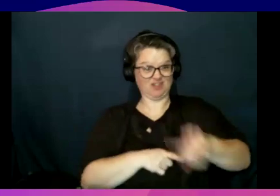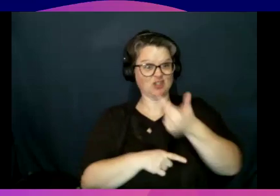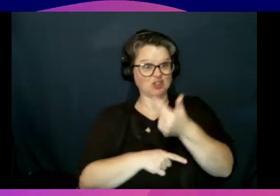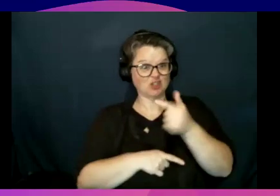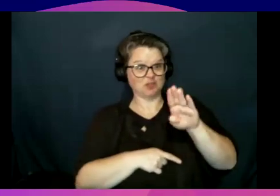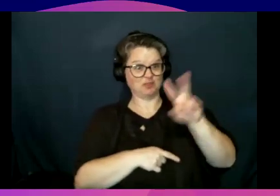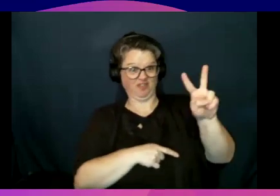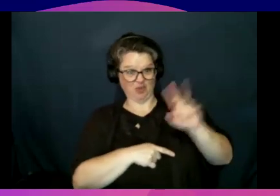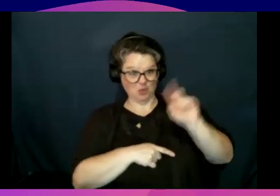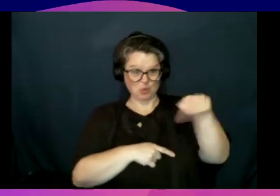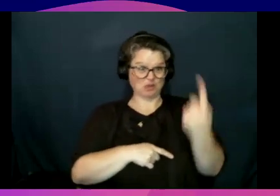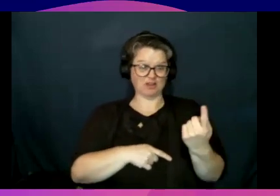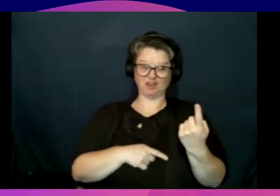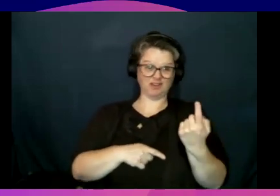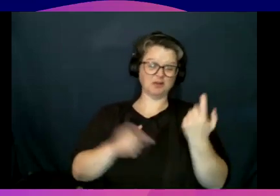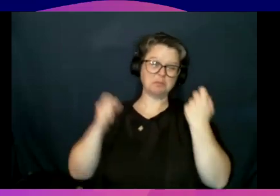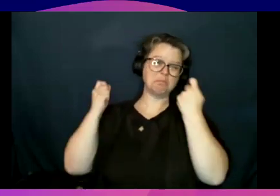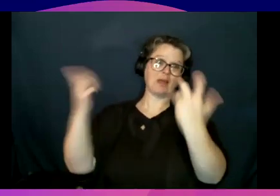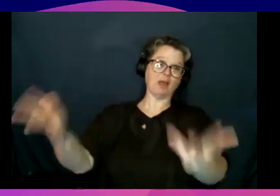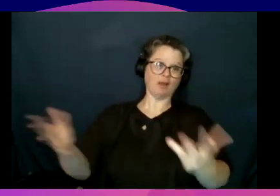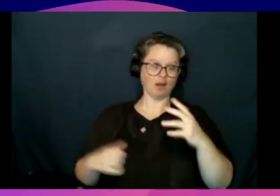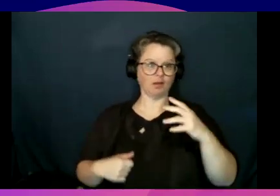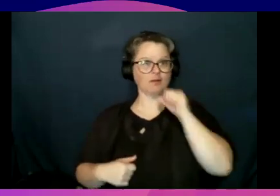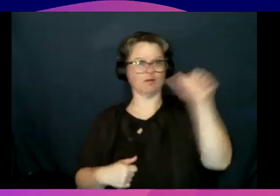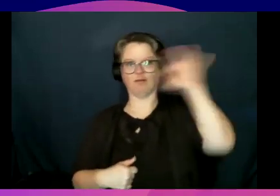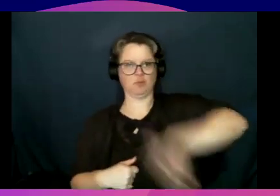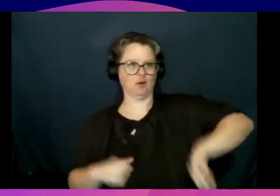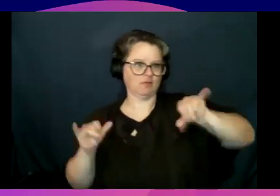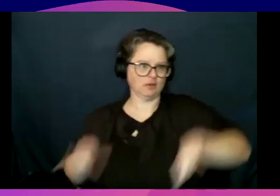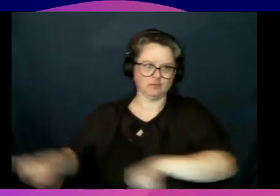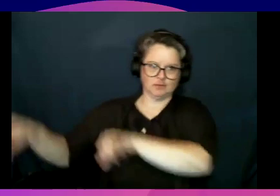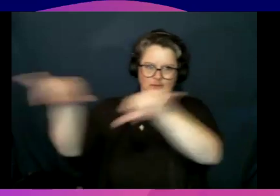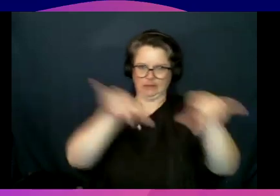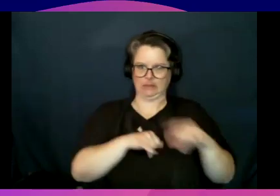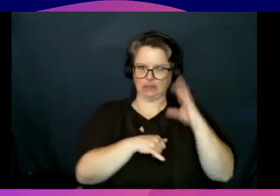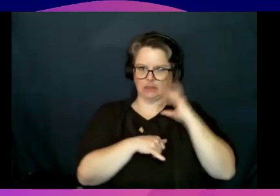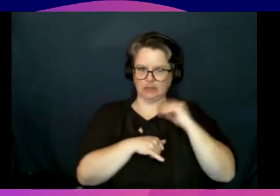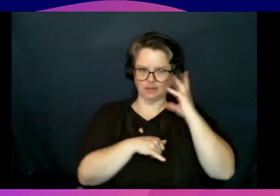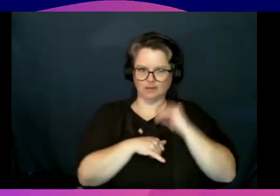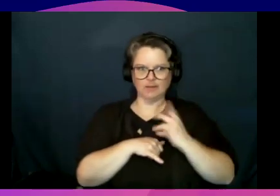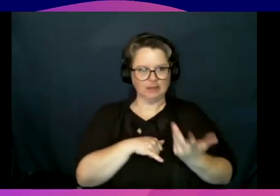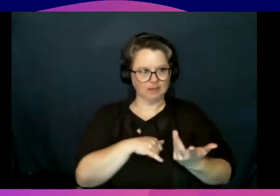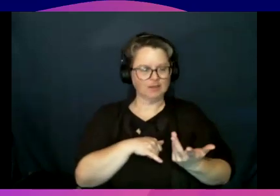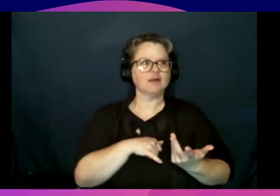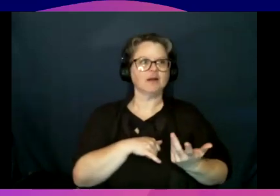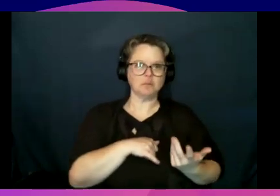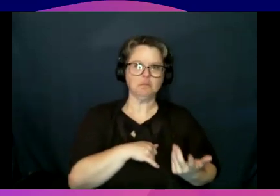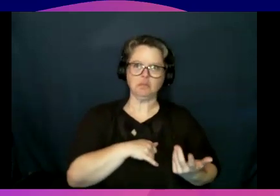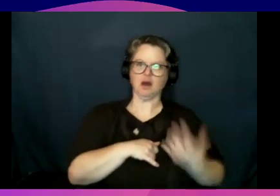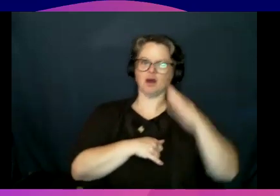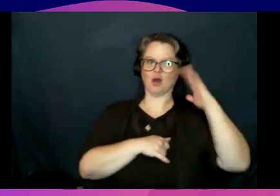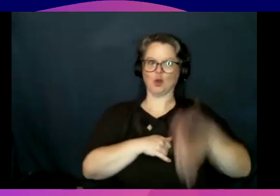But trying to shift our mindsets around from competition to collaboration